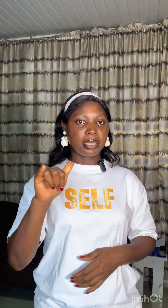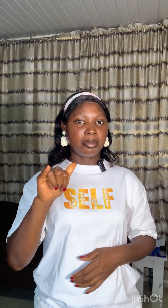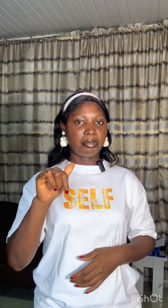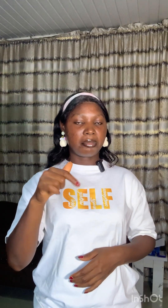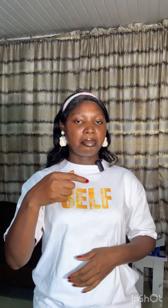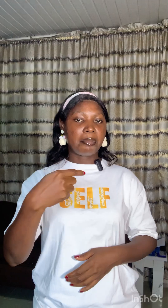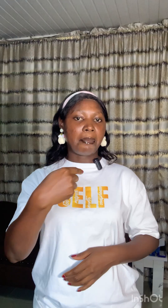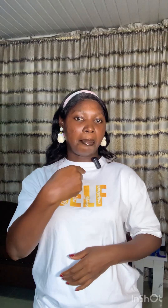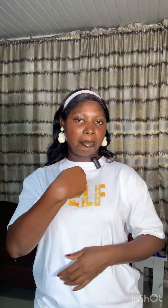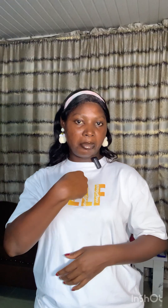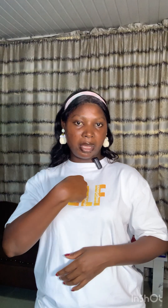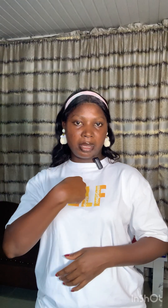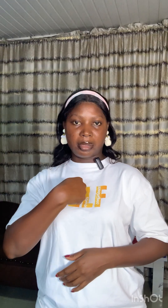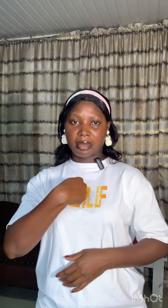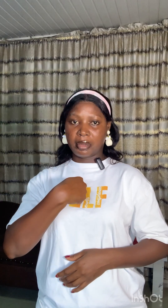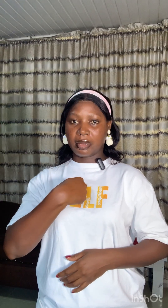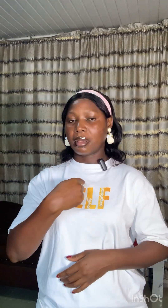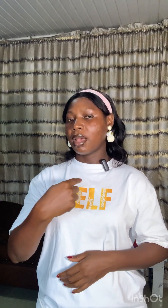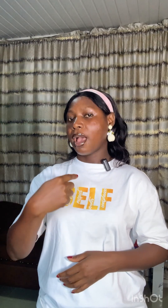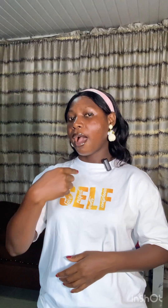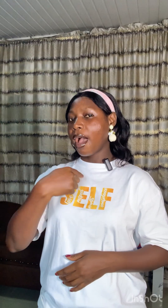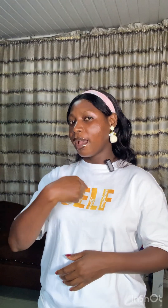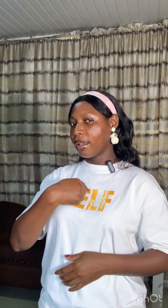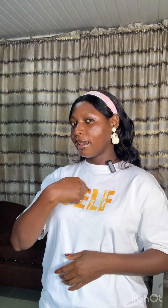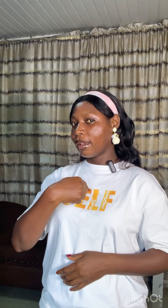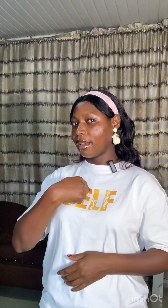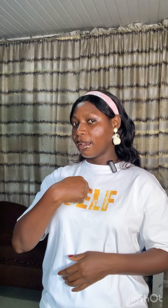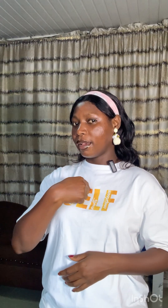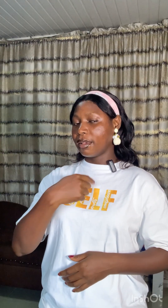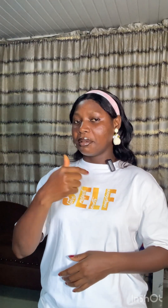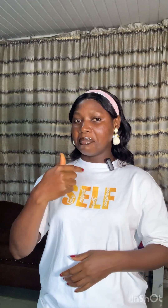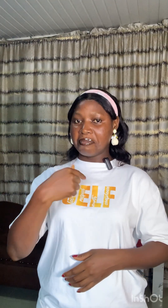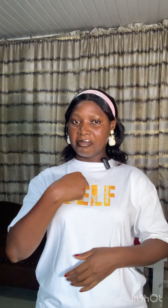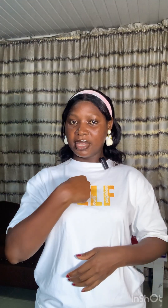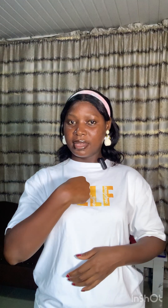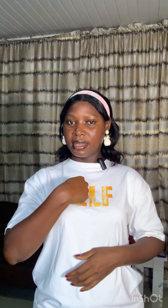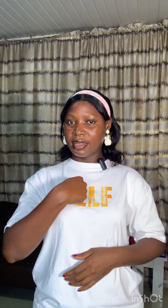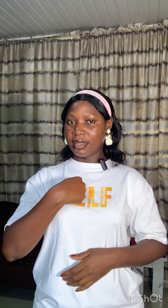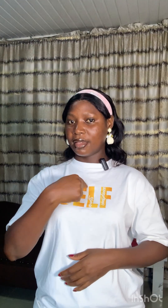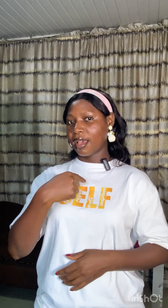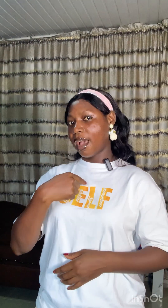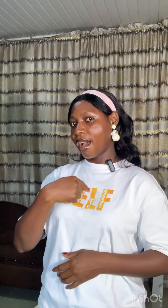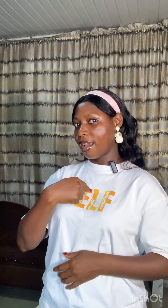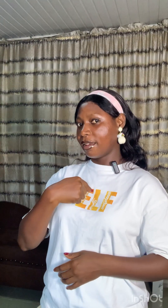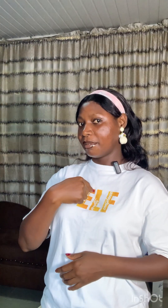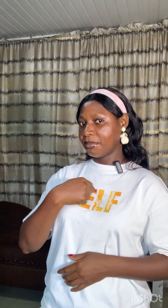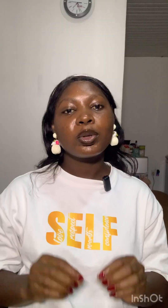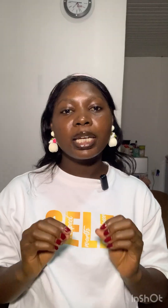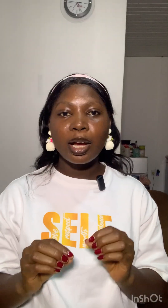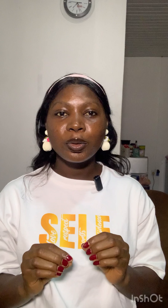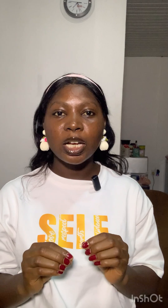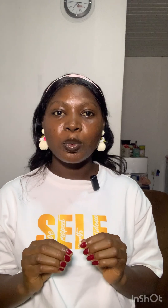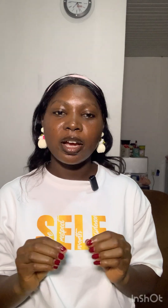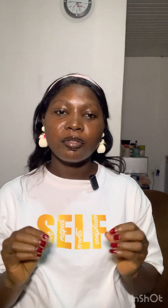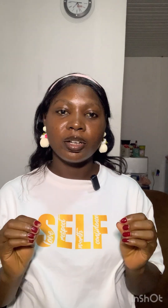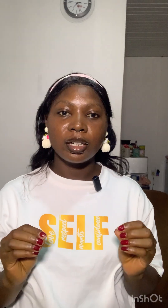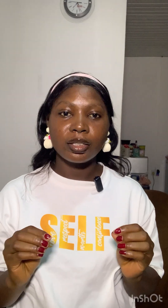same. Me. I. Me. I. So now that we have learned